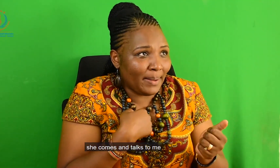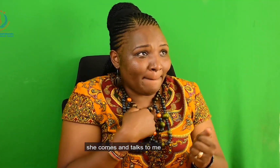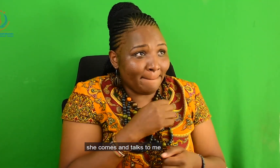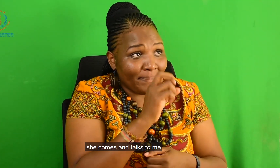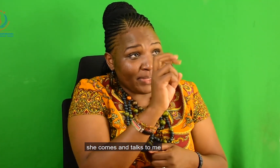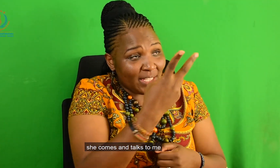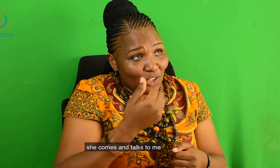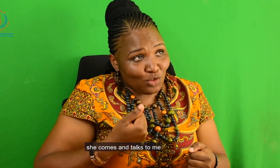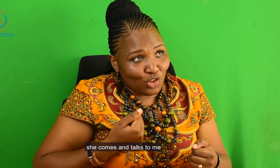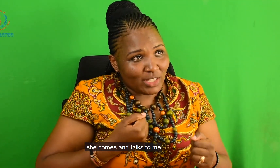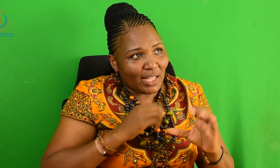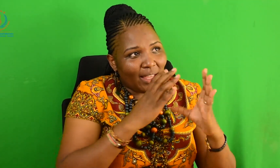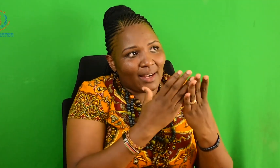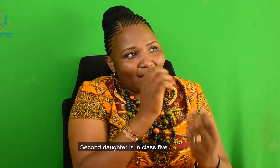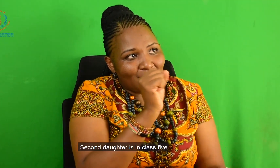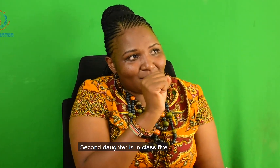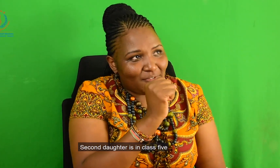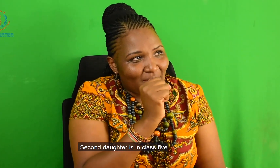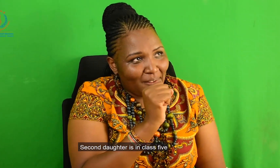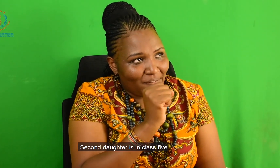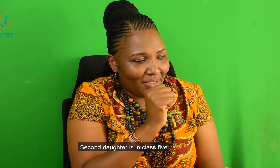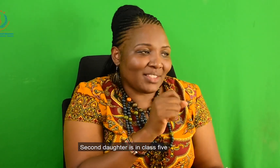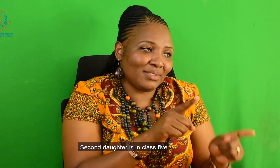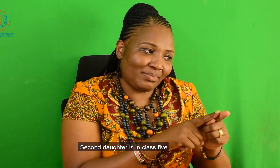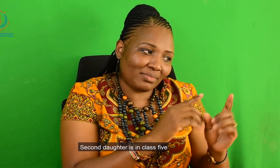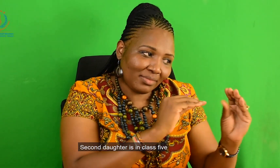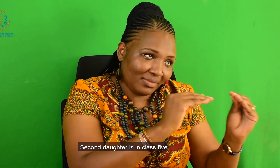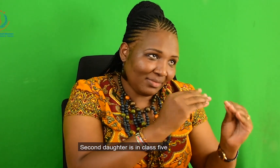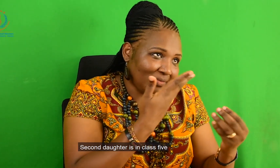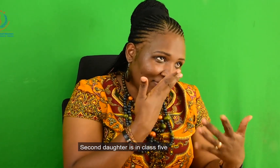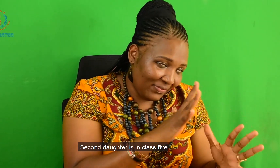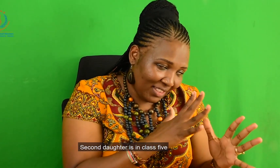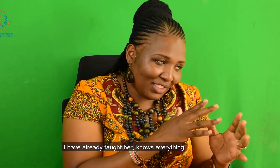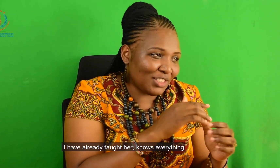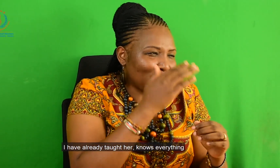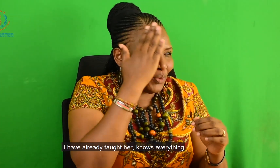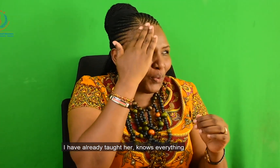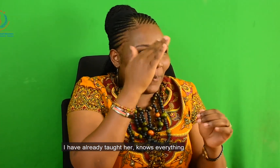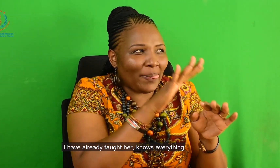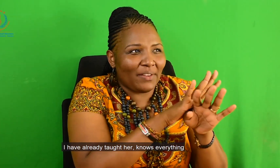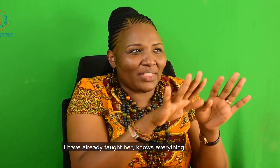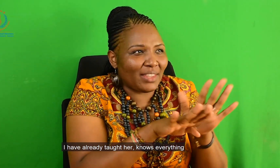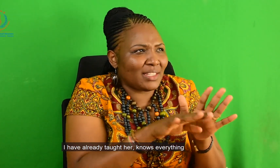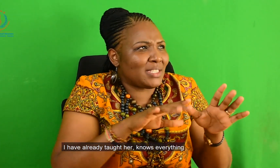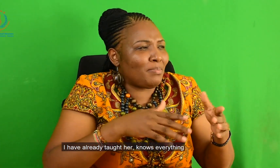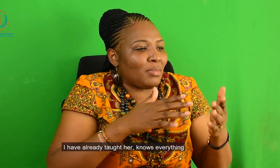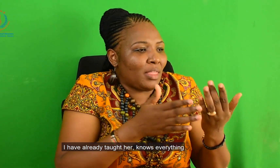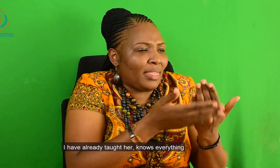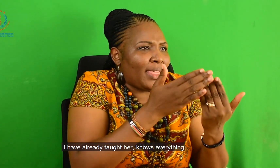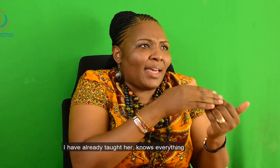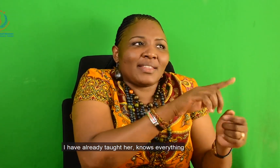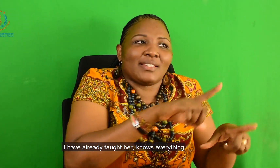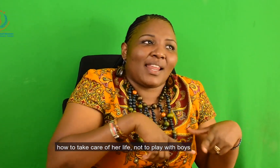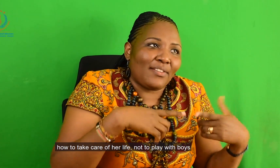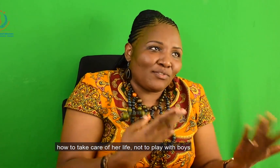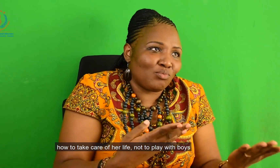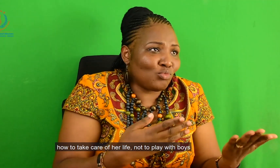me. My second born daughter is in class 5. I've already taught her. She knows everything. How to take care of